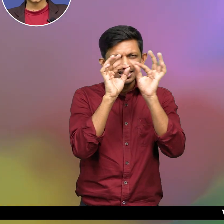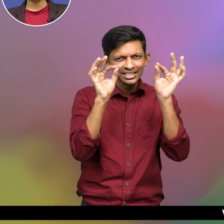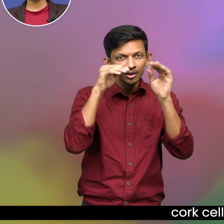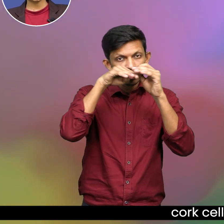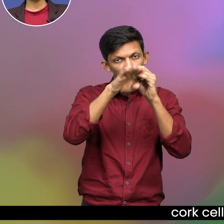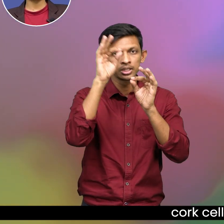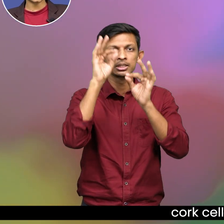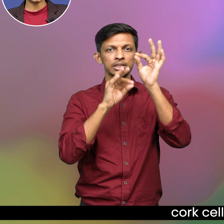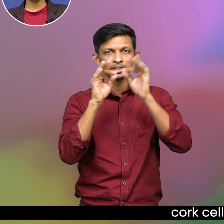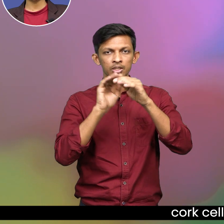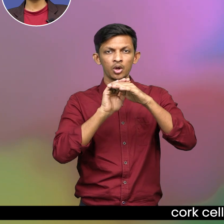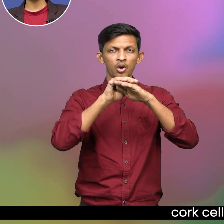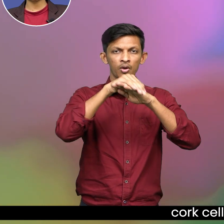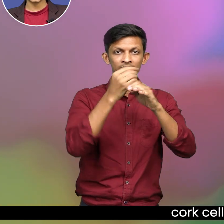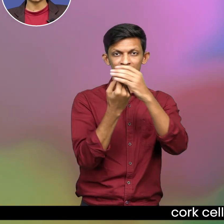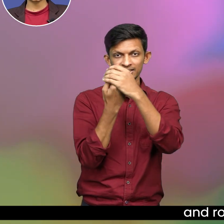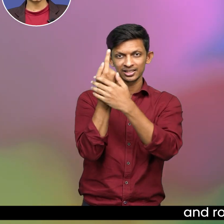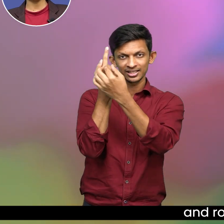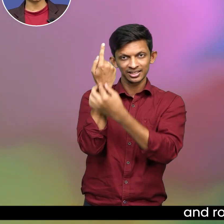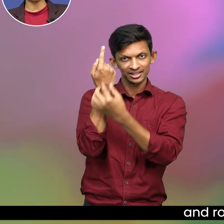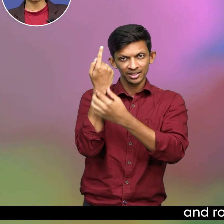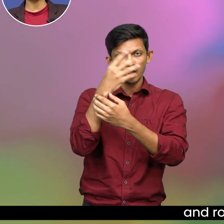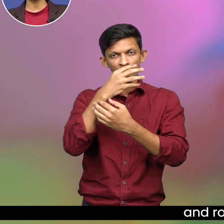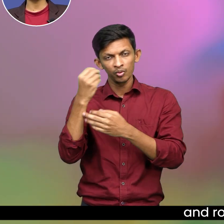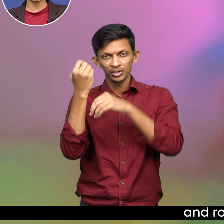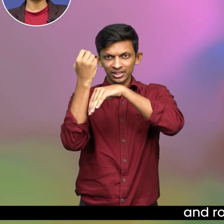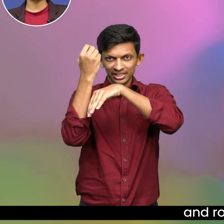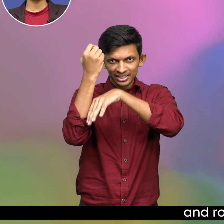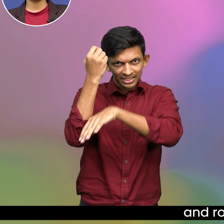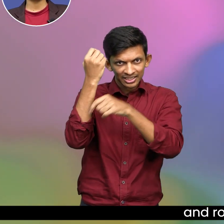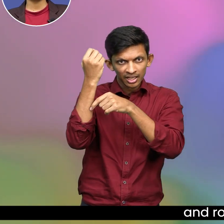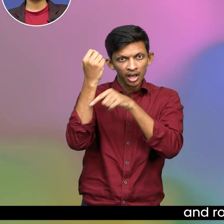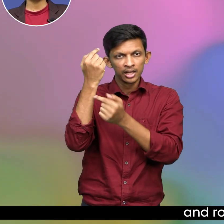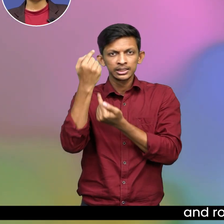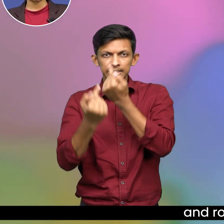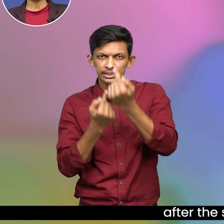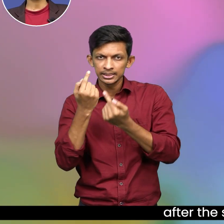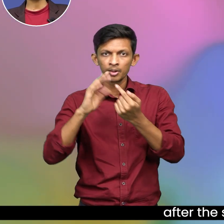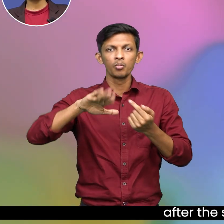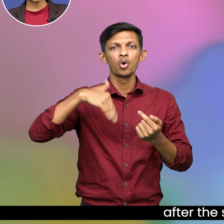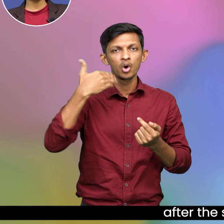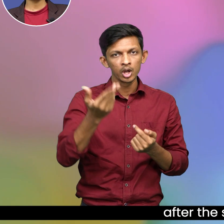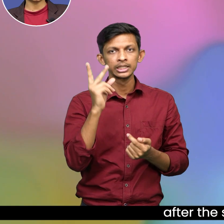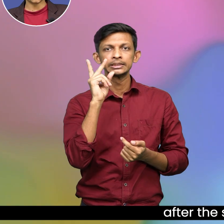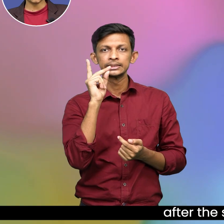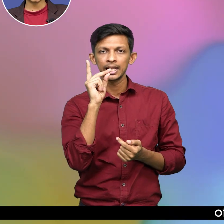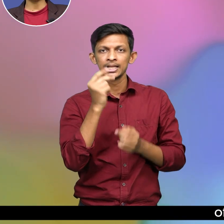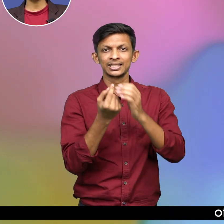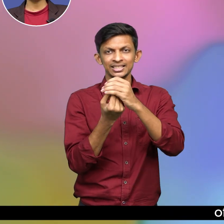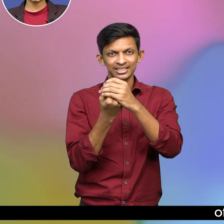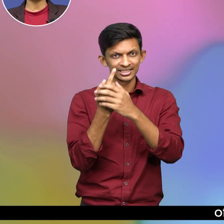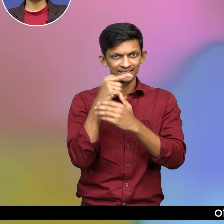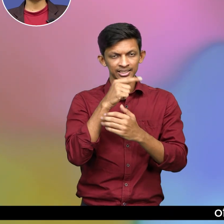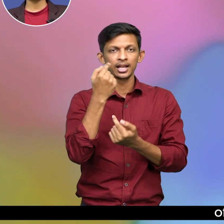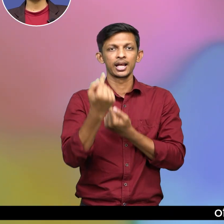whereas cork cells cover the stem and root of the plant after the secondary growth of